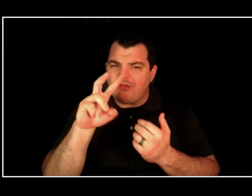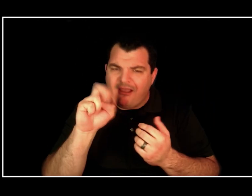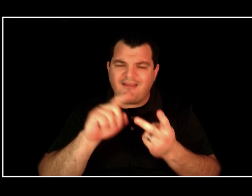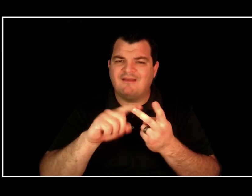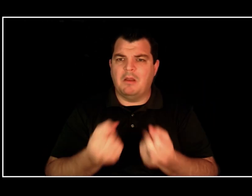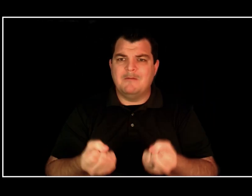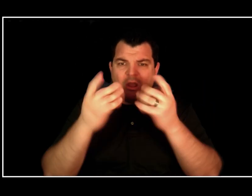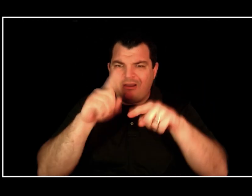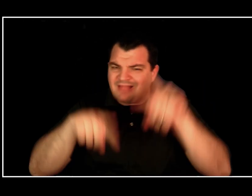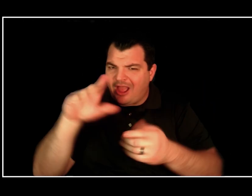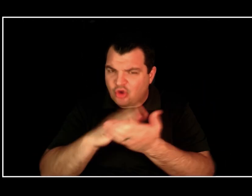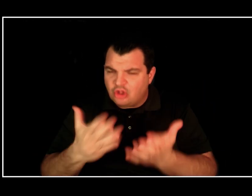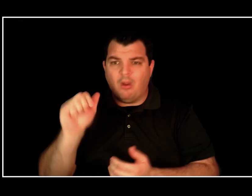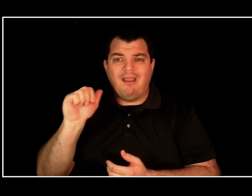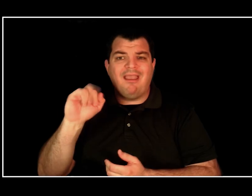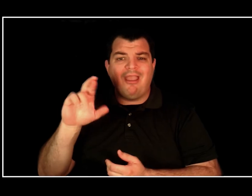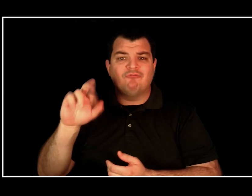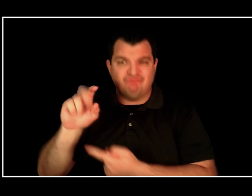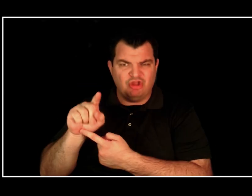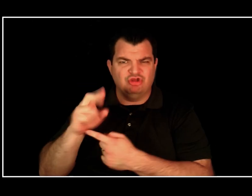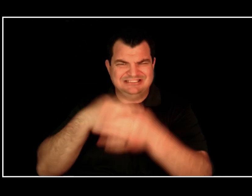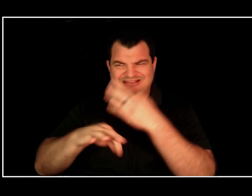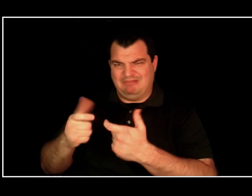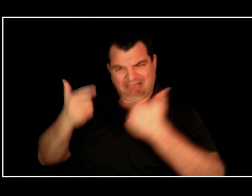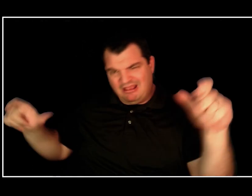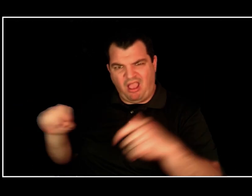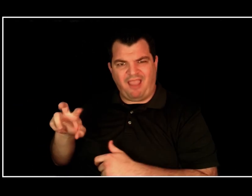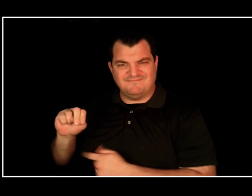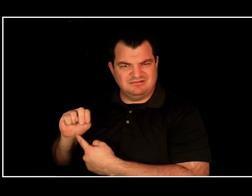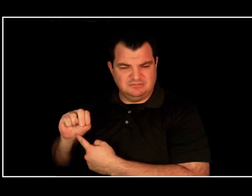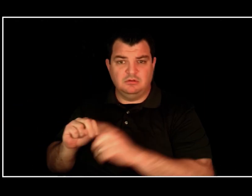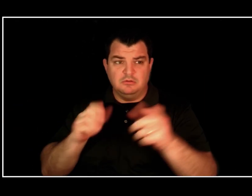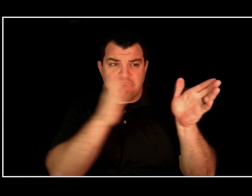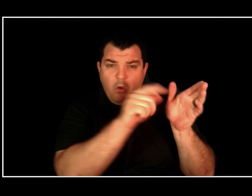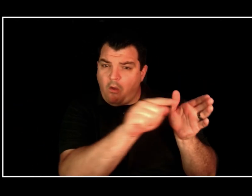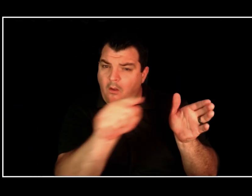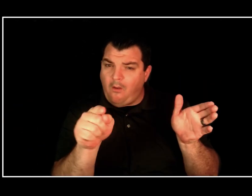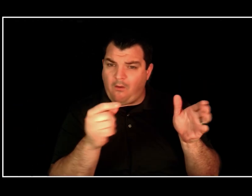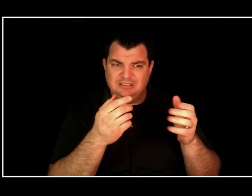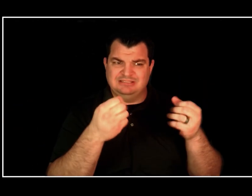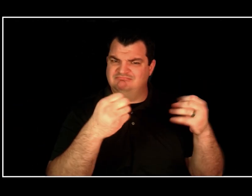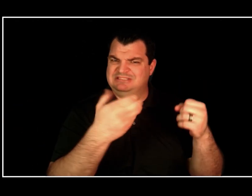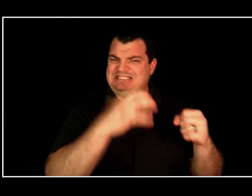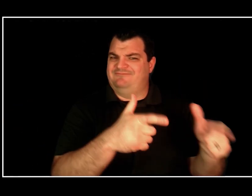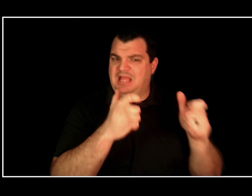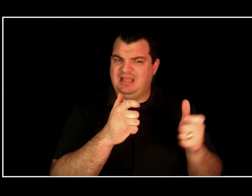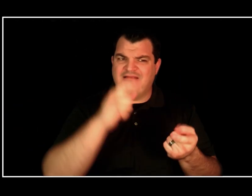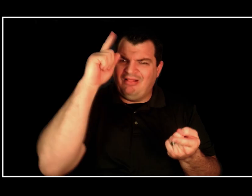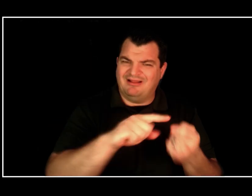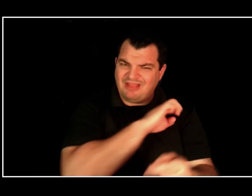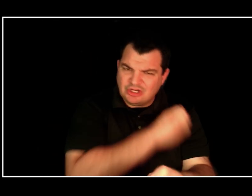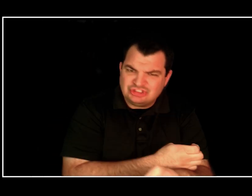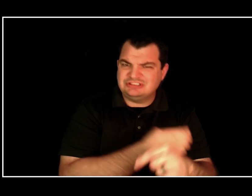oven, multi-cooker, or air fryer instead of the full oven. These smaller appliances heat up faster and use less